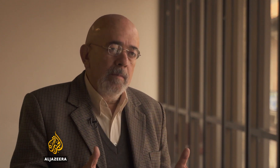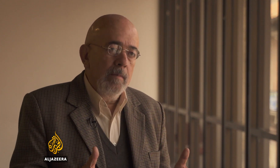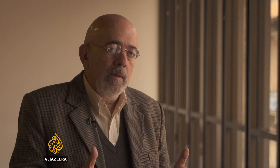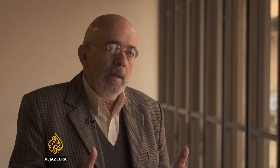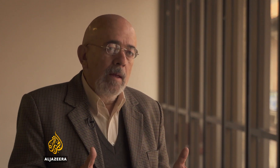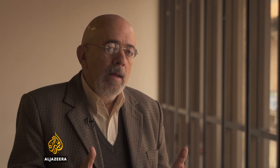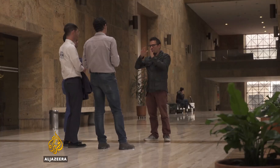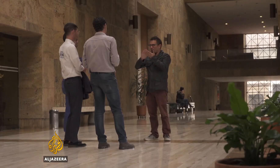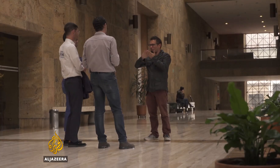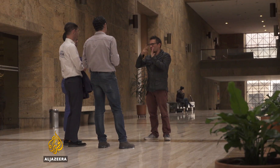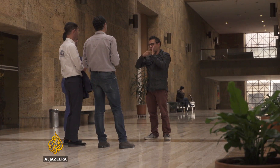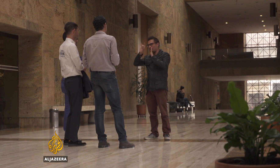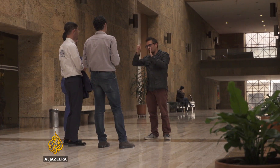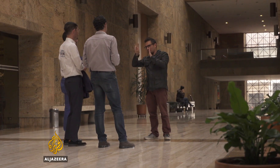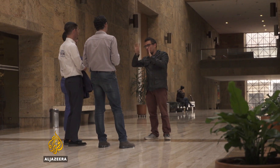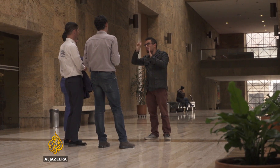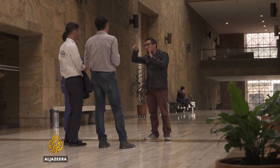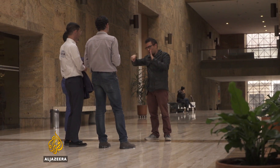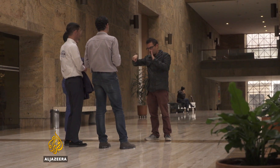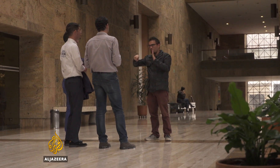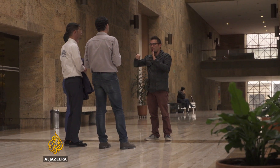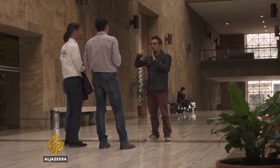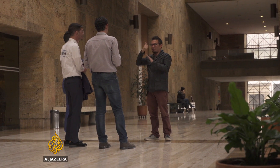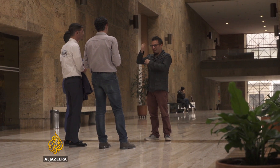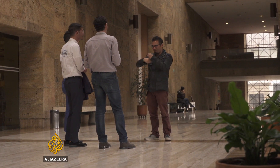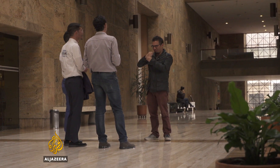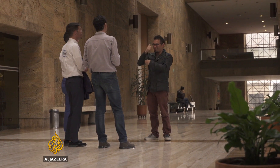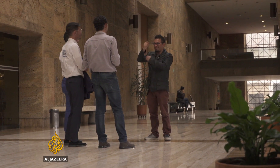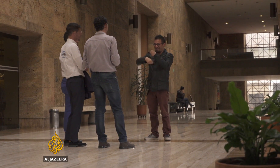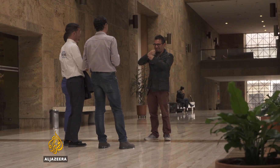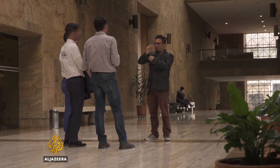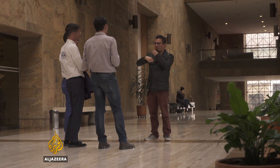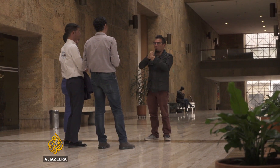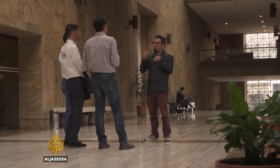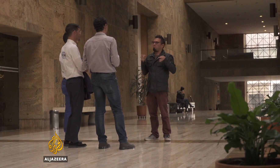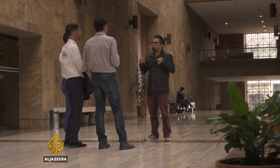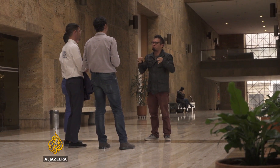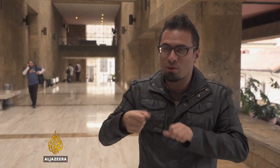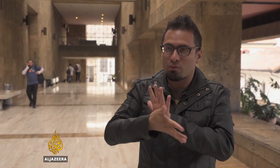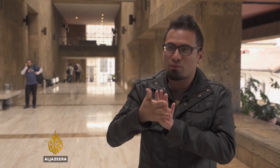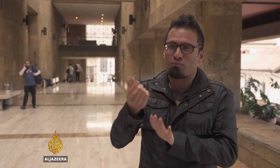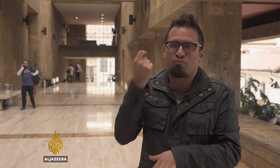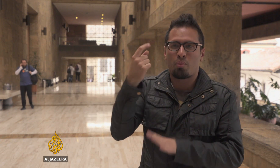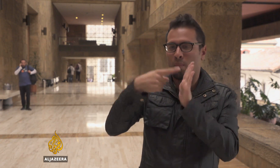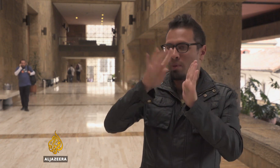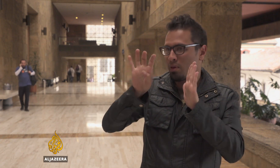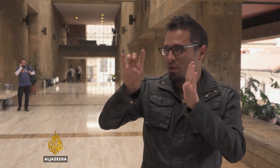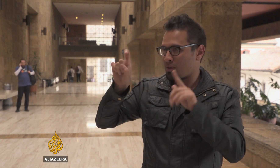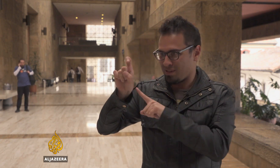way to broaden it. Boris Perez says their sign language is still a work in progress. Our sign language